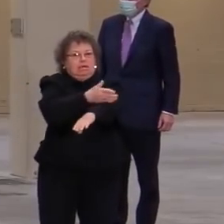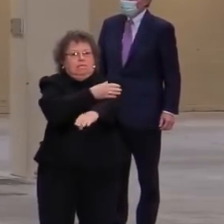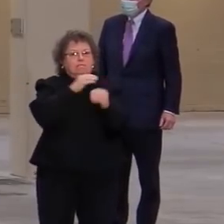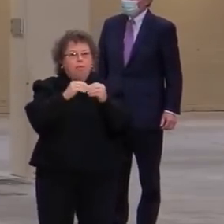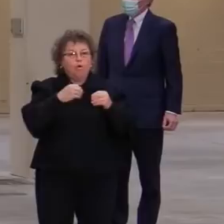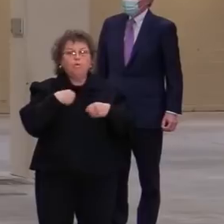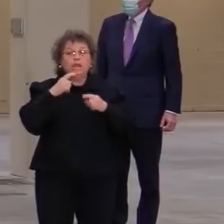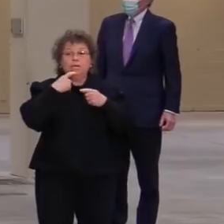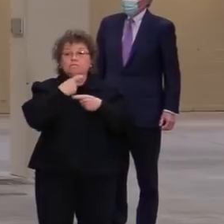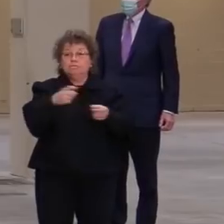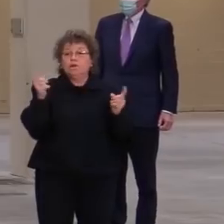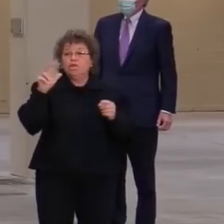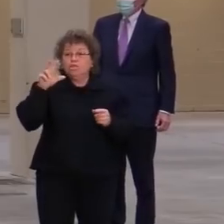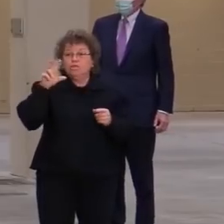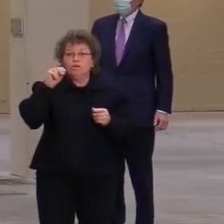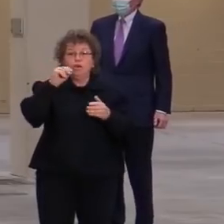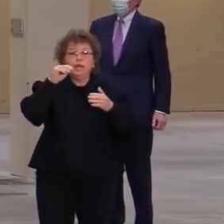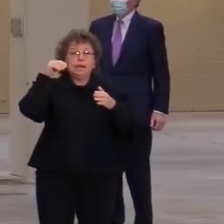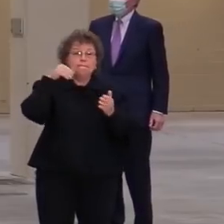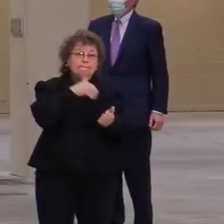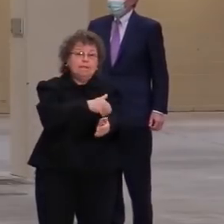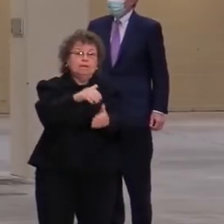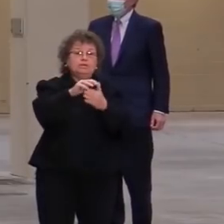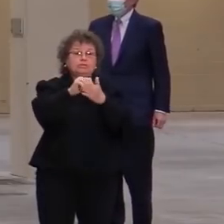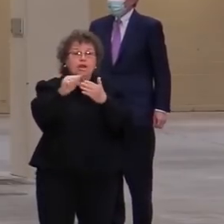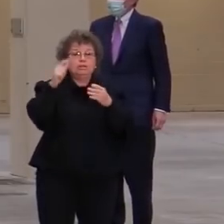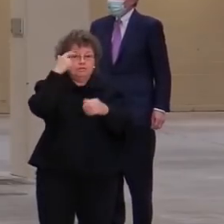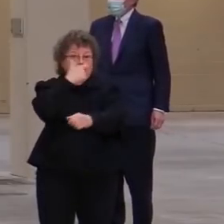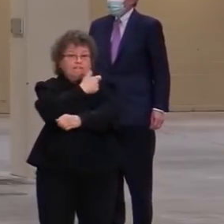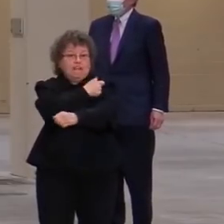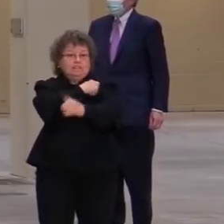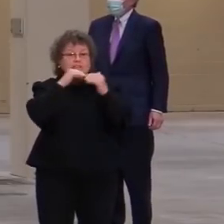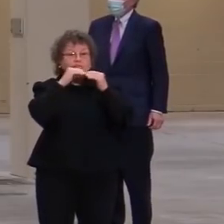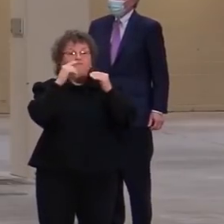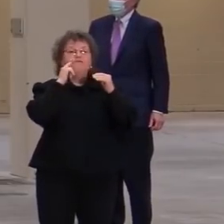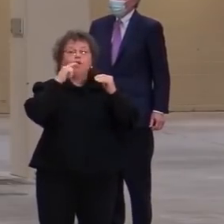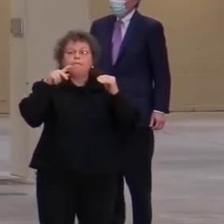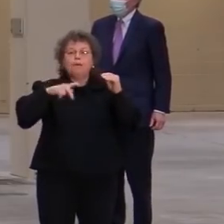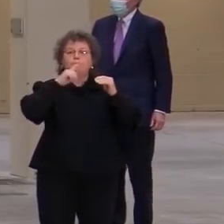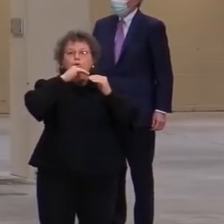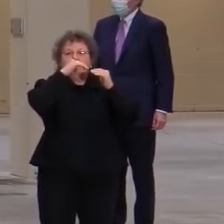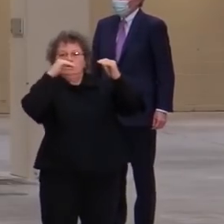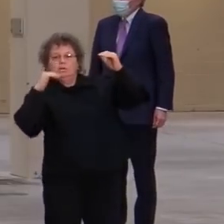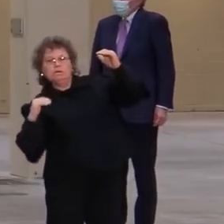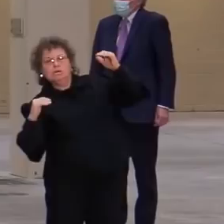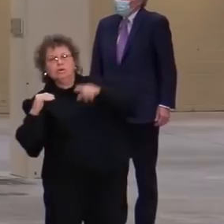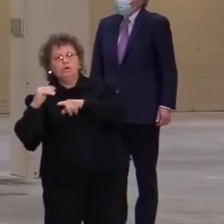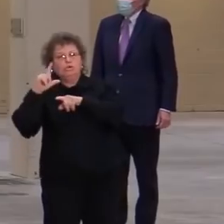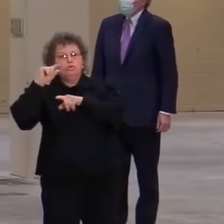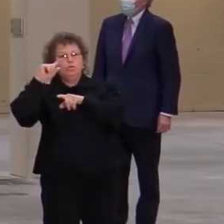$30 million for vaccine equity efforts targeting the 20 most disproportionately impacted